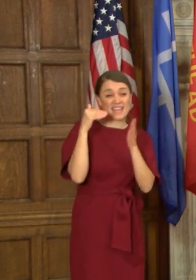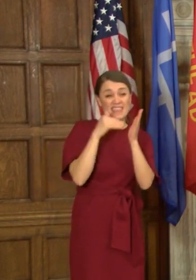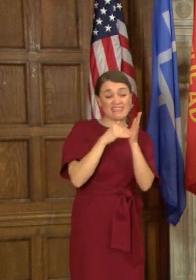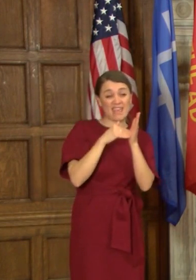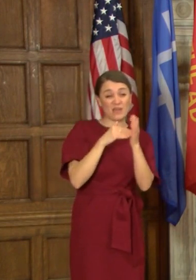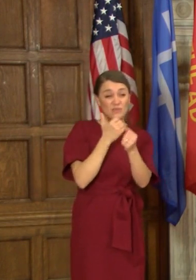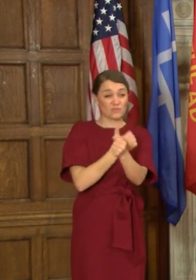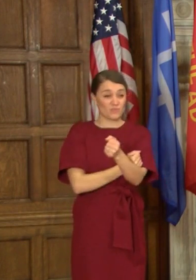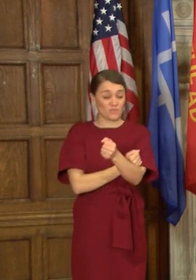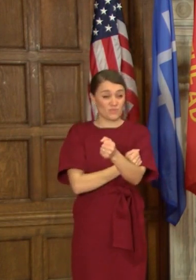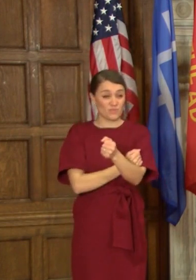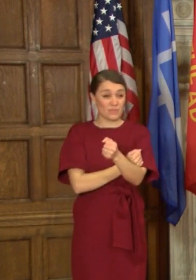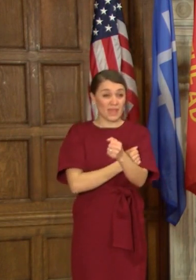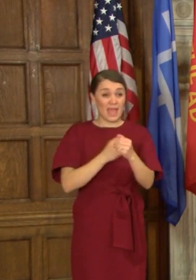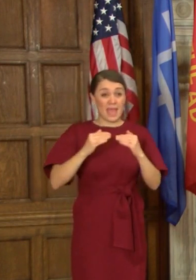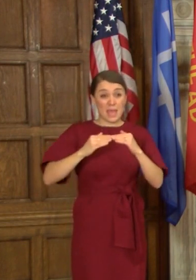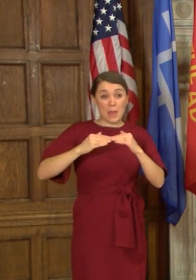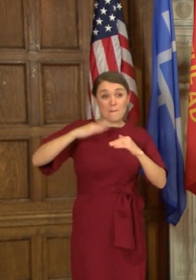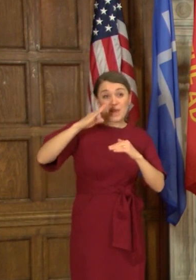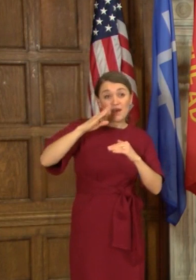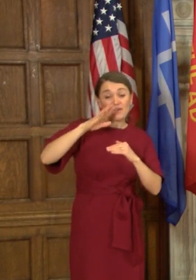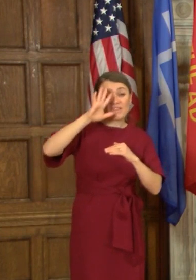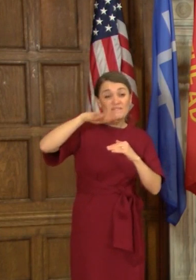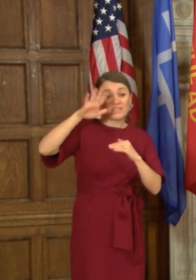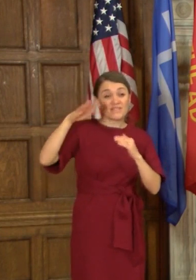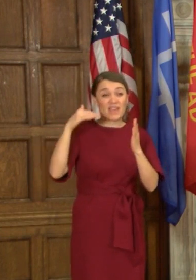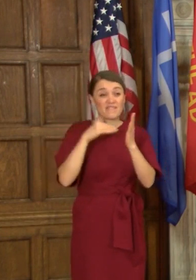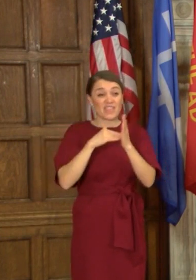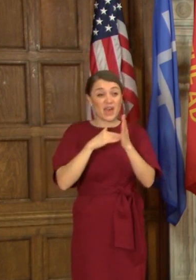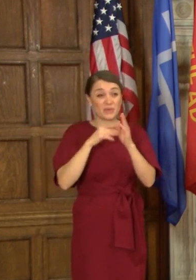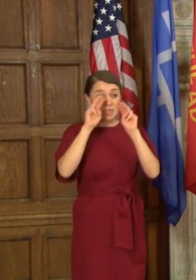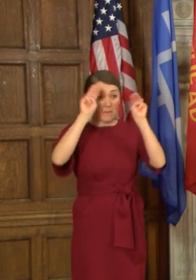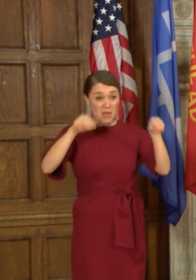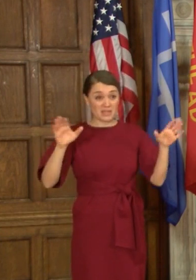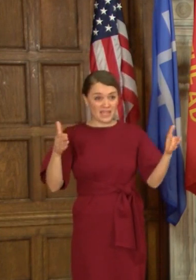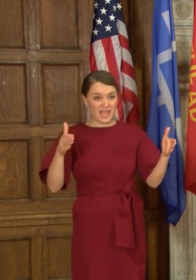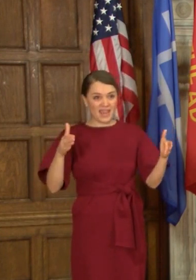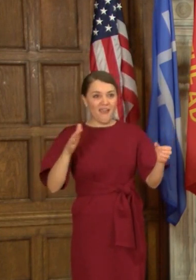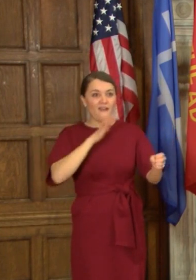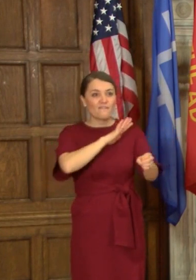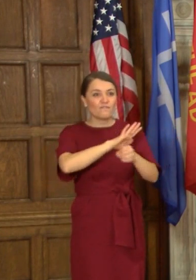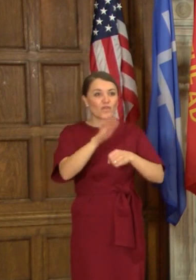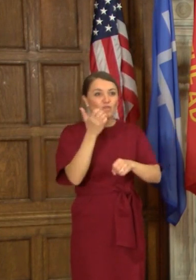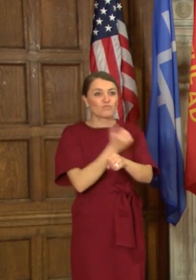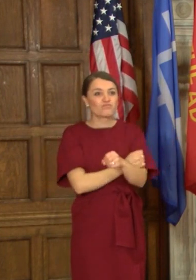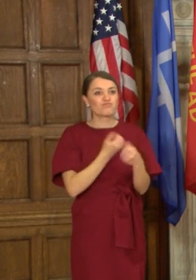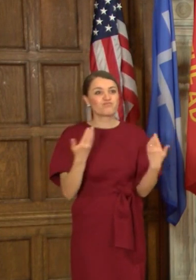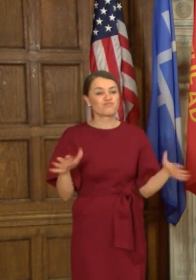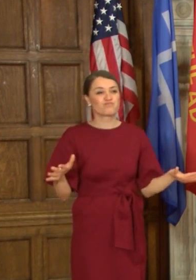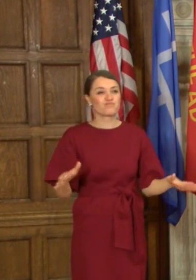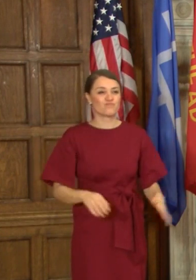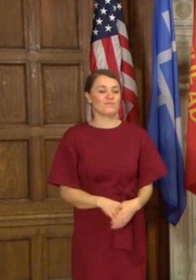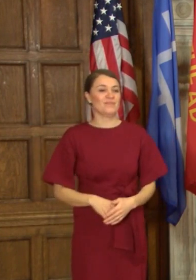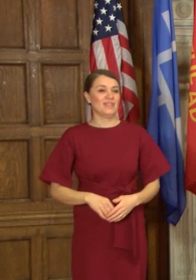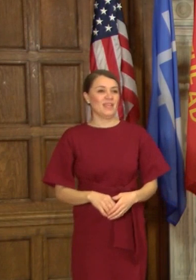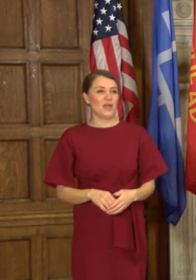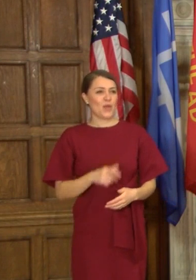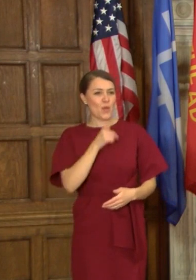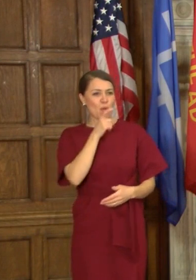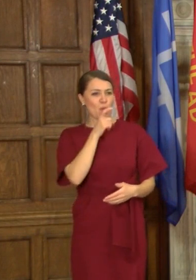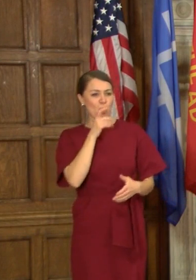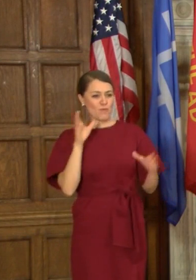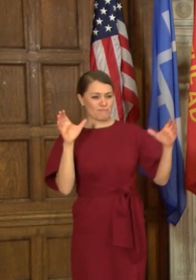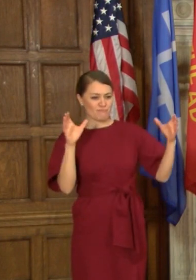190,000 doses, and more than 55,000 Montanans have been fully immunized. Just who are